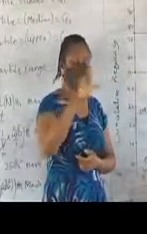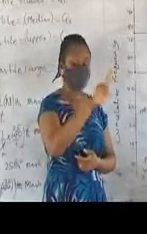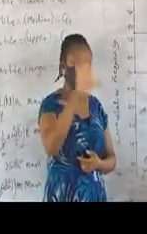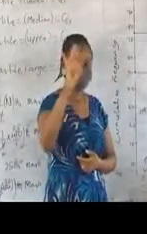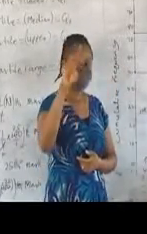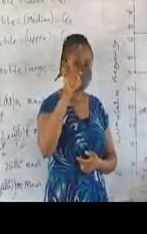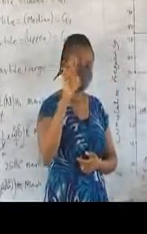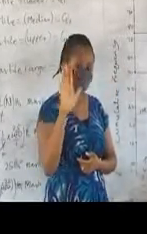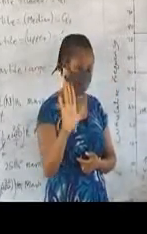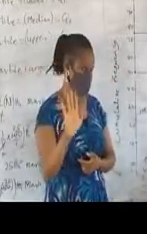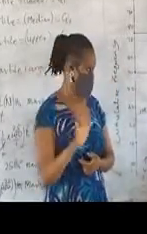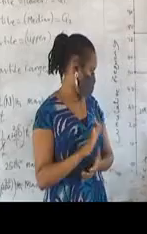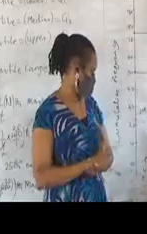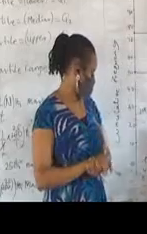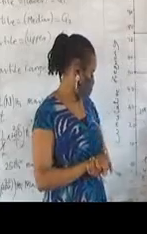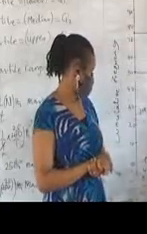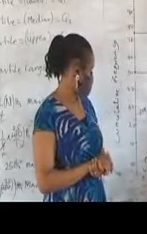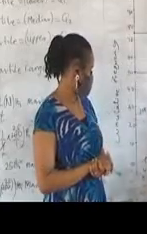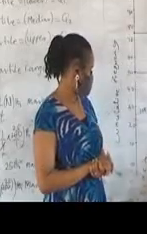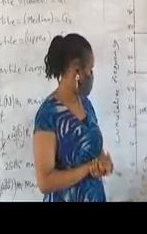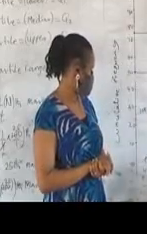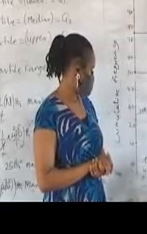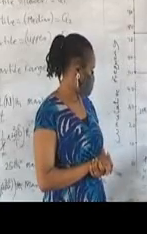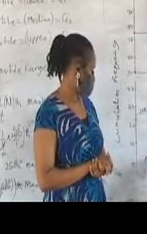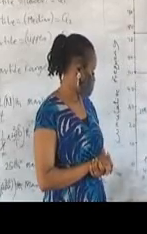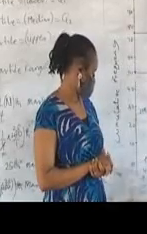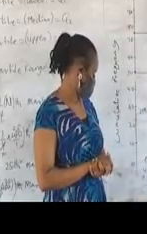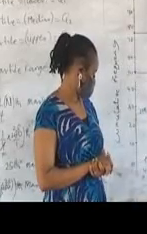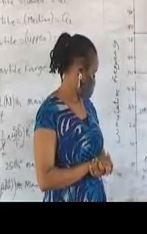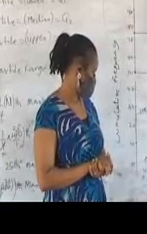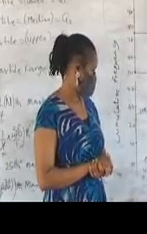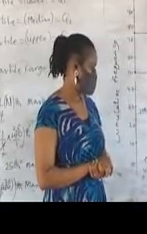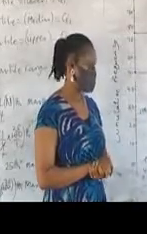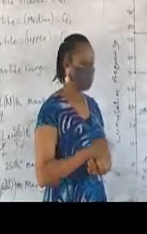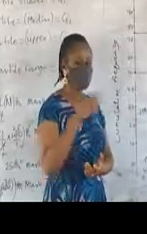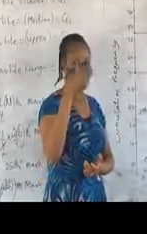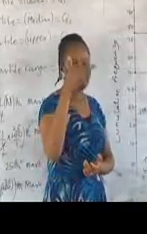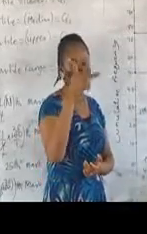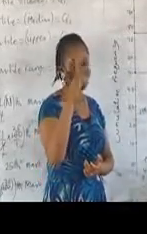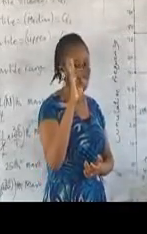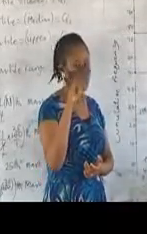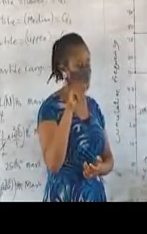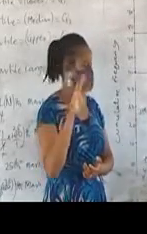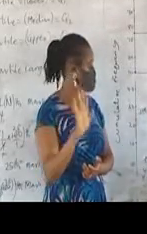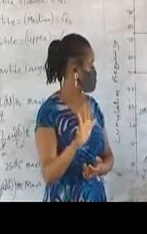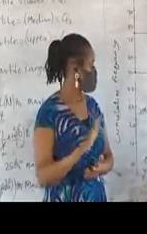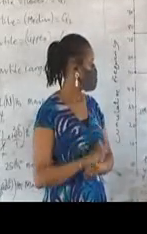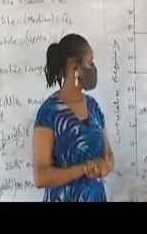38.5. If you look at it, it's approximately like that, 28.5. Then